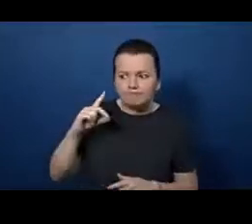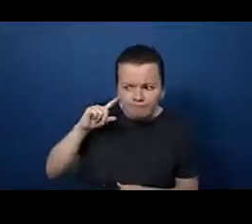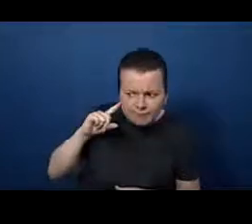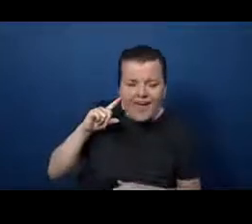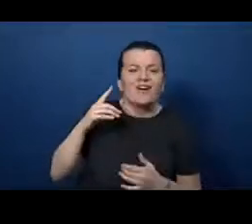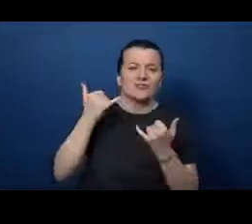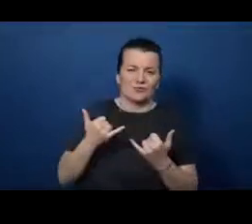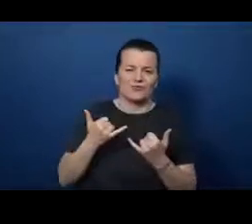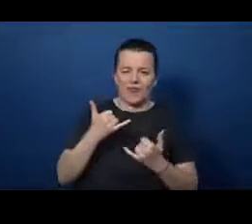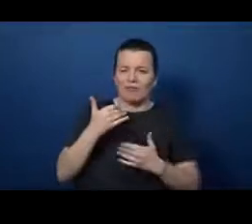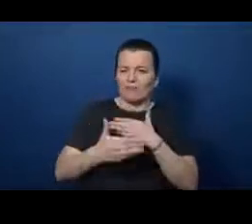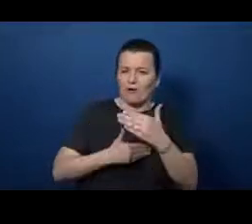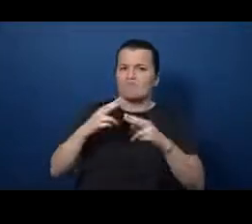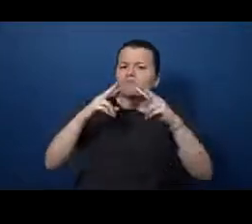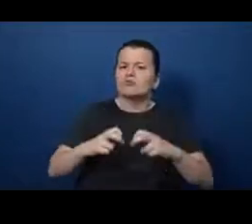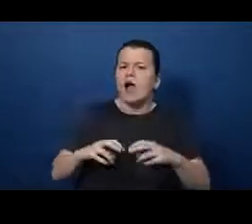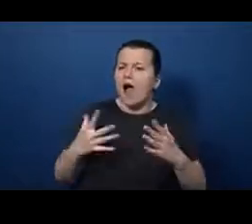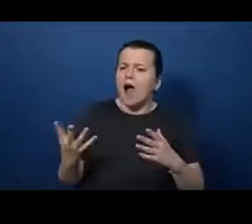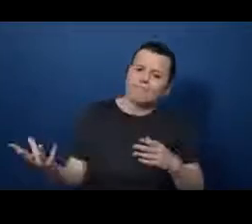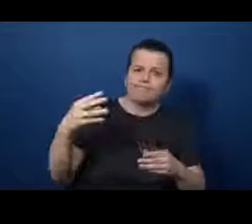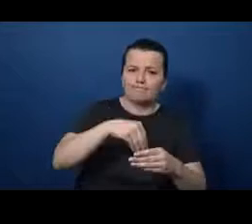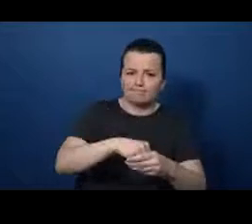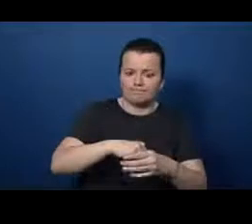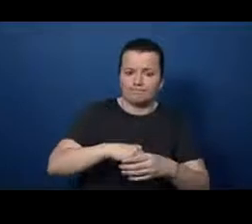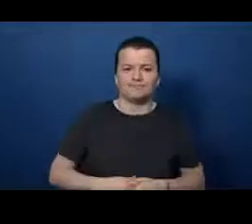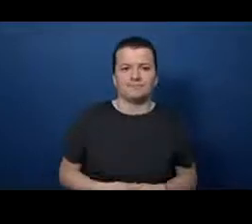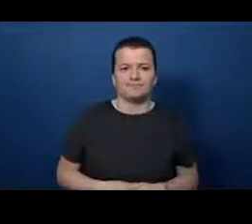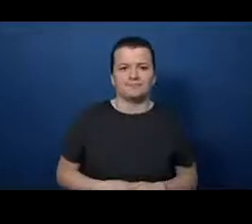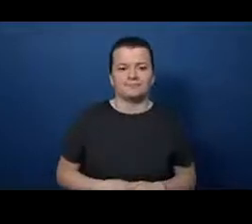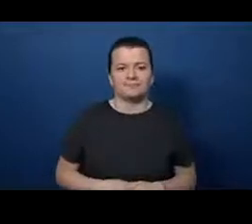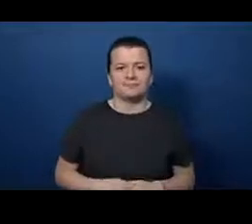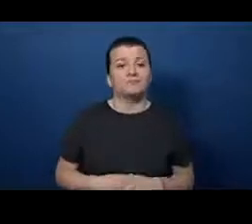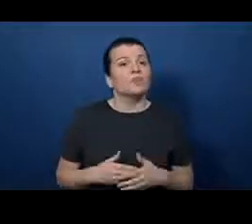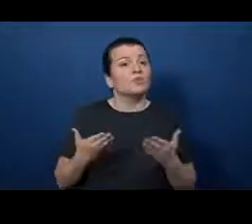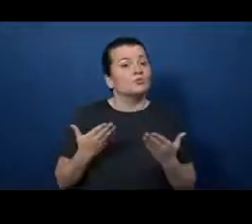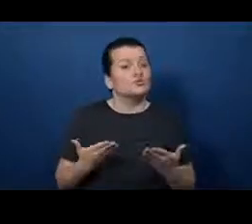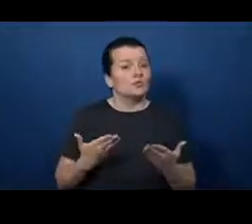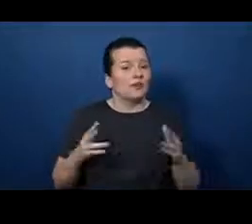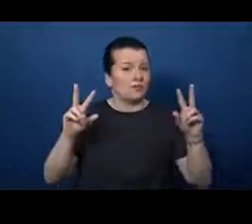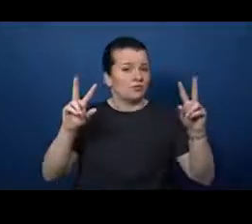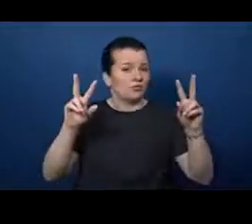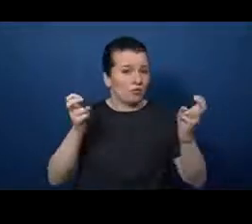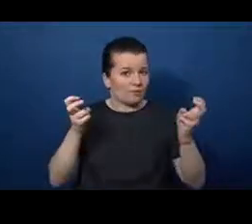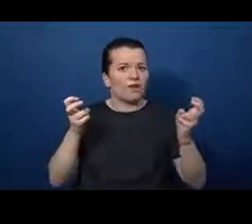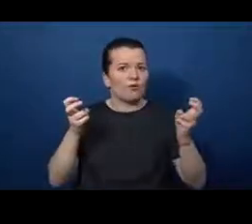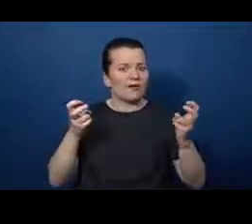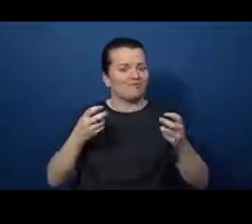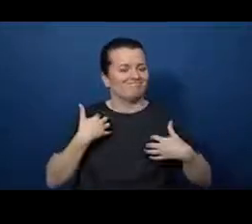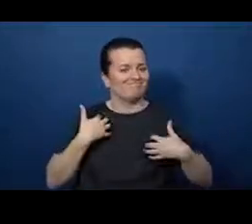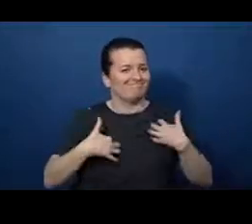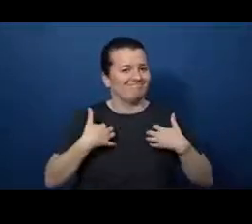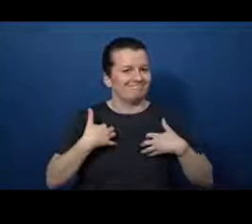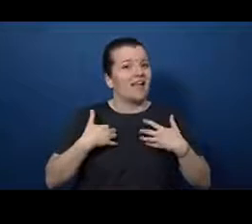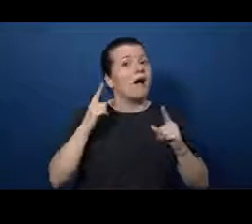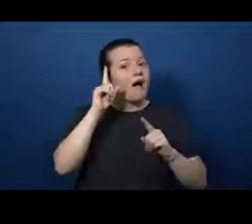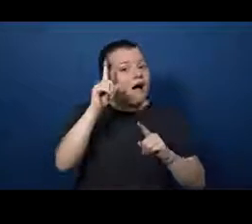today. We are very much looking forward to today's agenda and to continue this dialogue at the World Anti-Bullying Forum